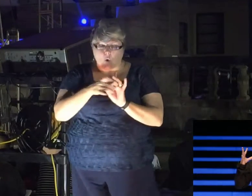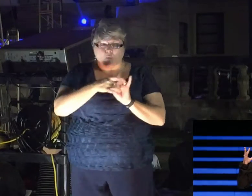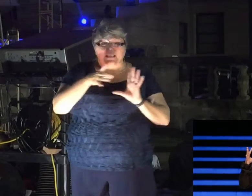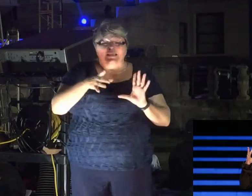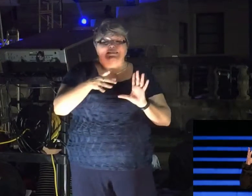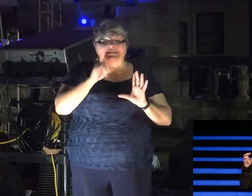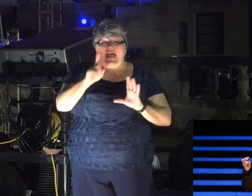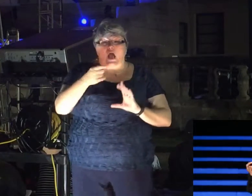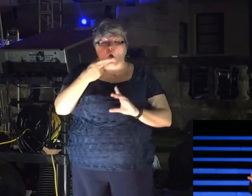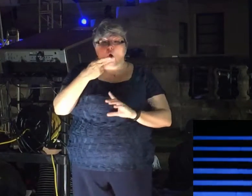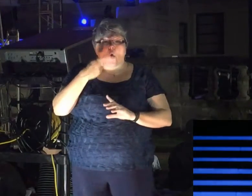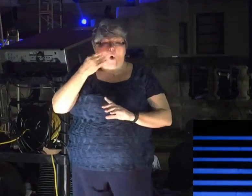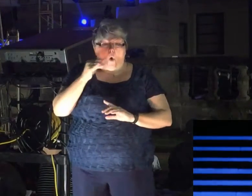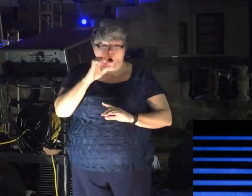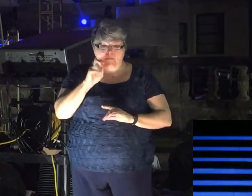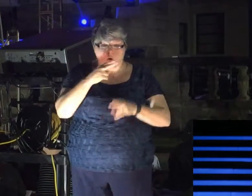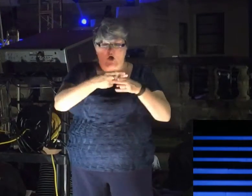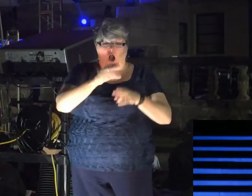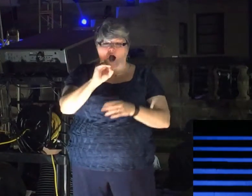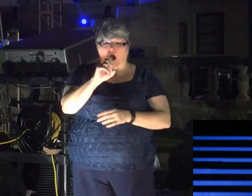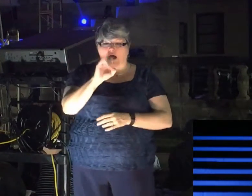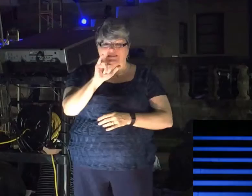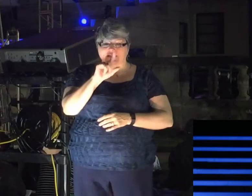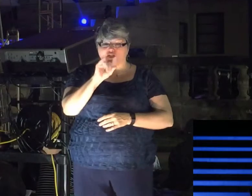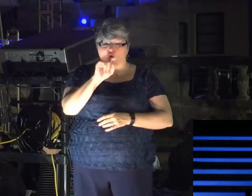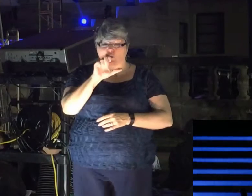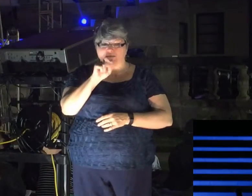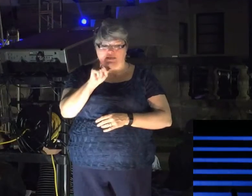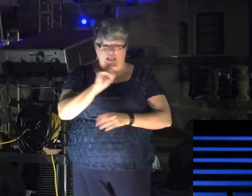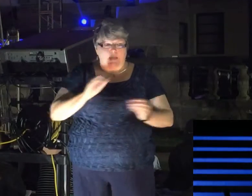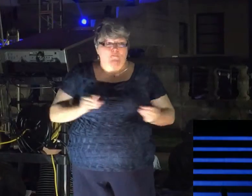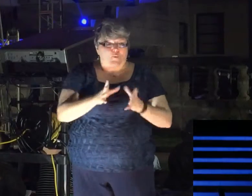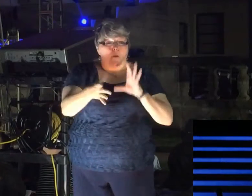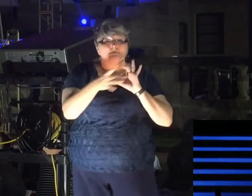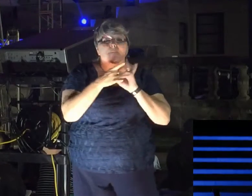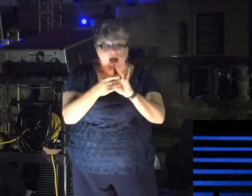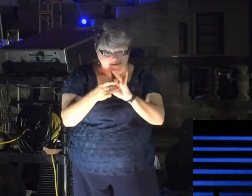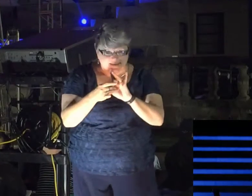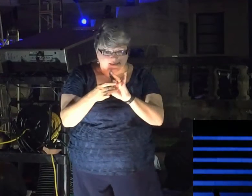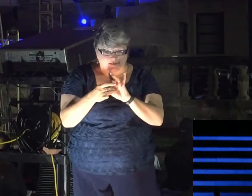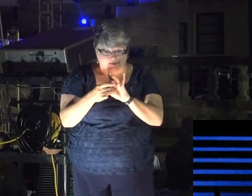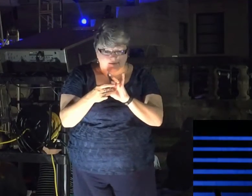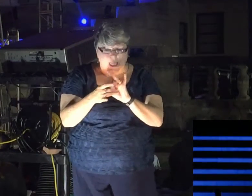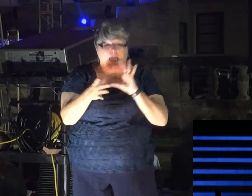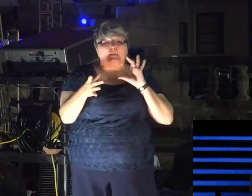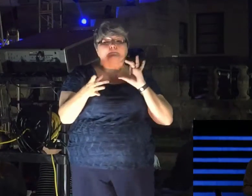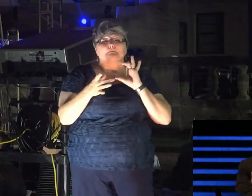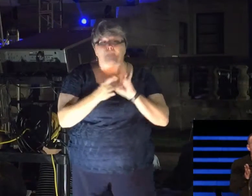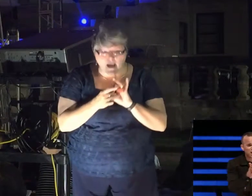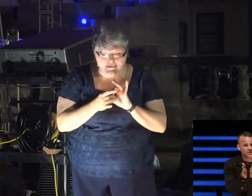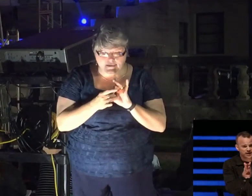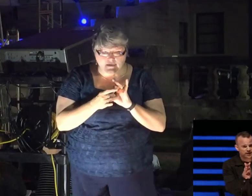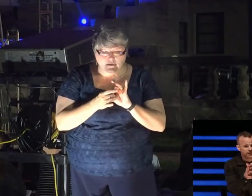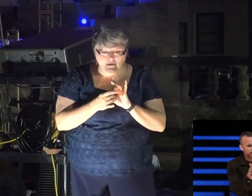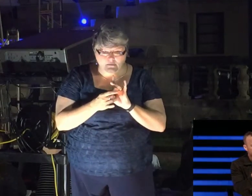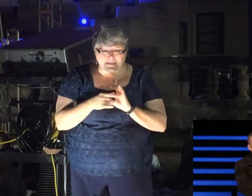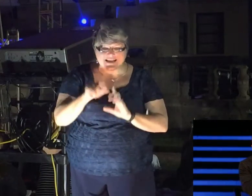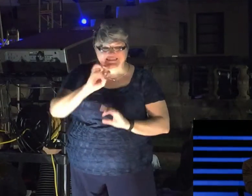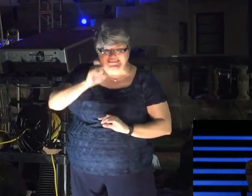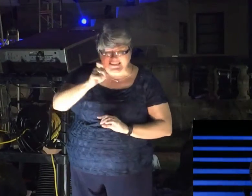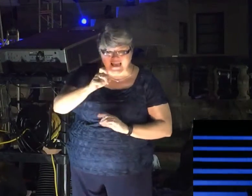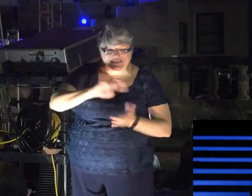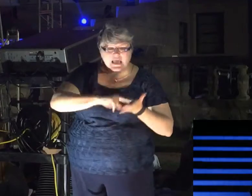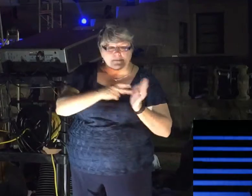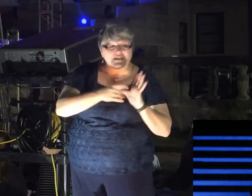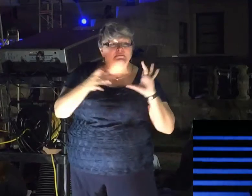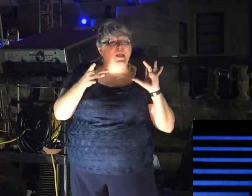also releases the hormone oxytocin, which is a hormone that promotes bonding. Bonding.